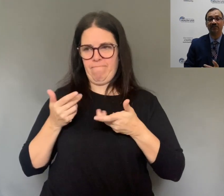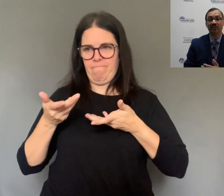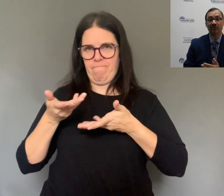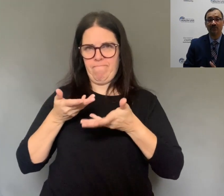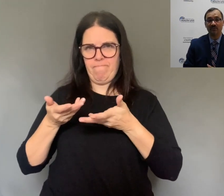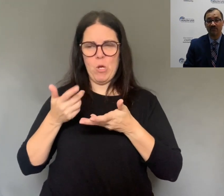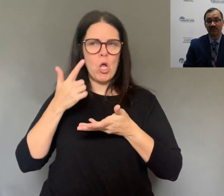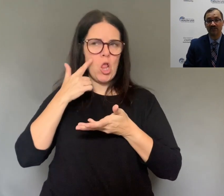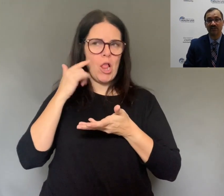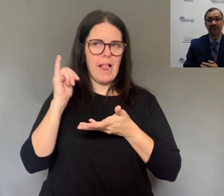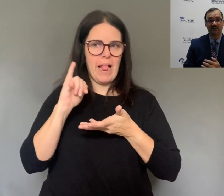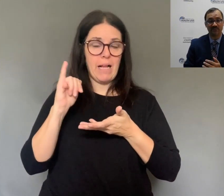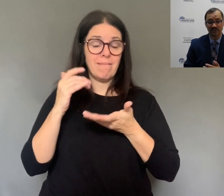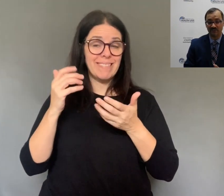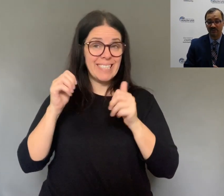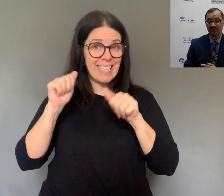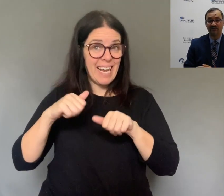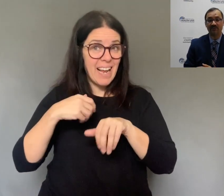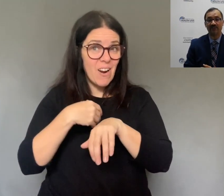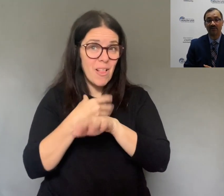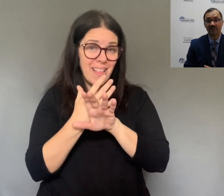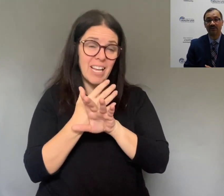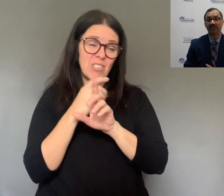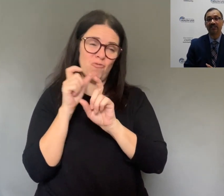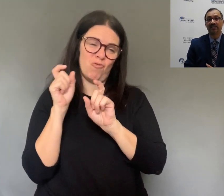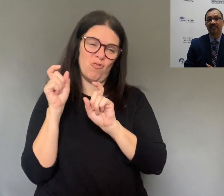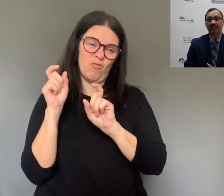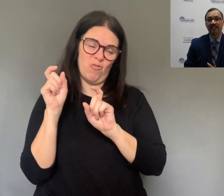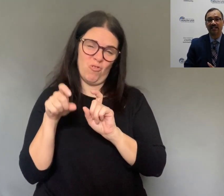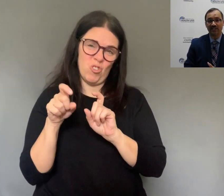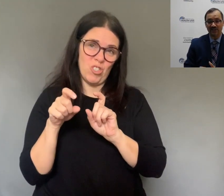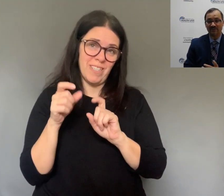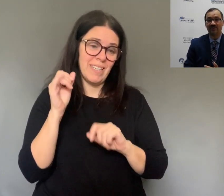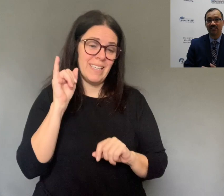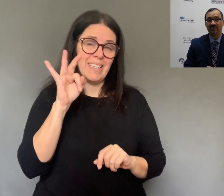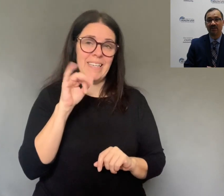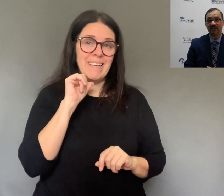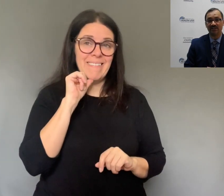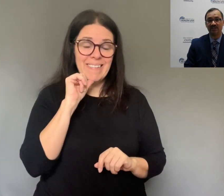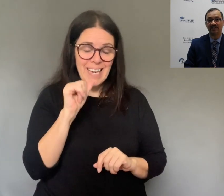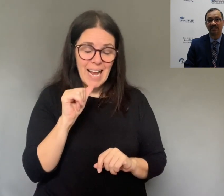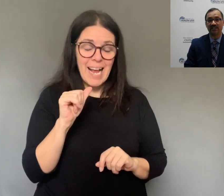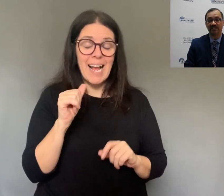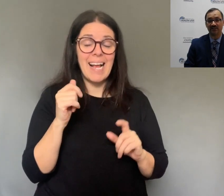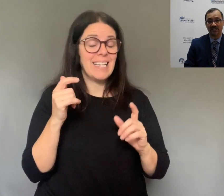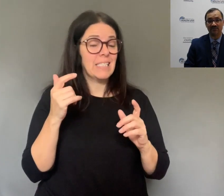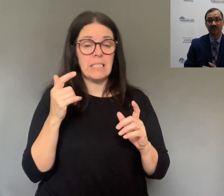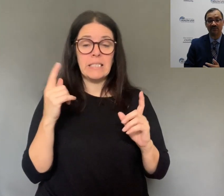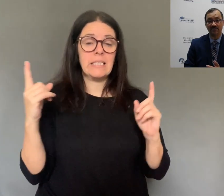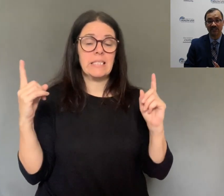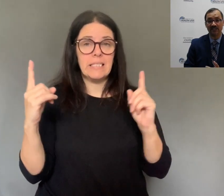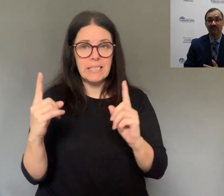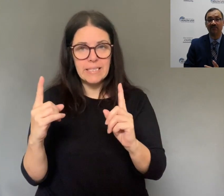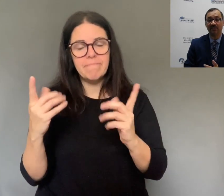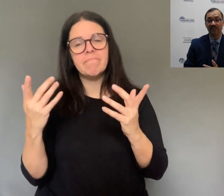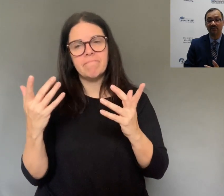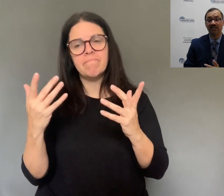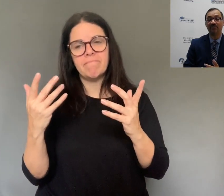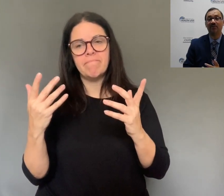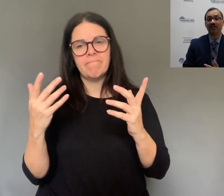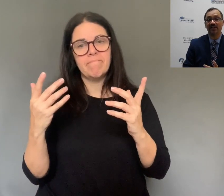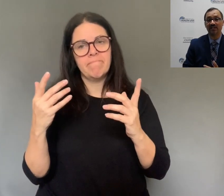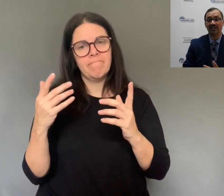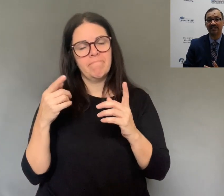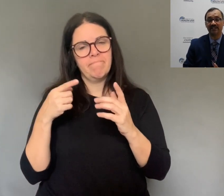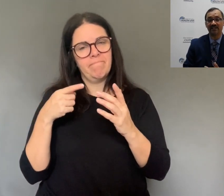be with your mother, with your grandmother, you have to take precautions, and you have to apply